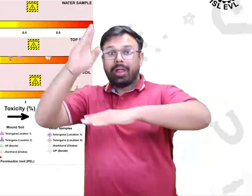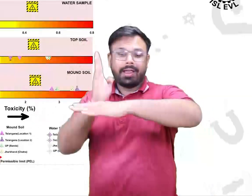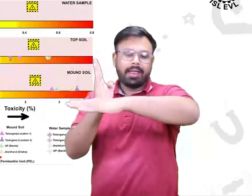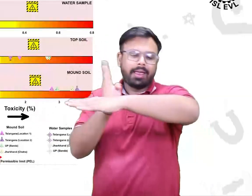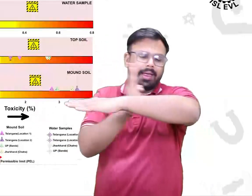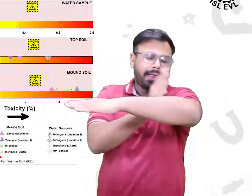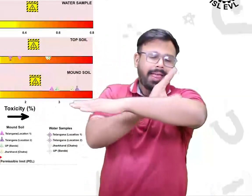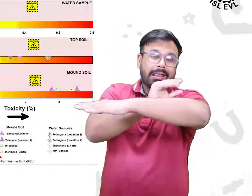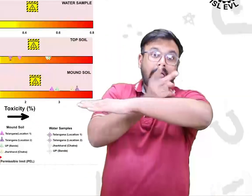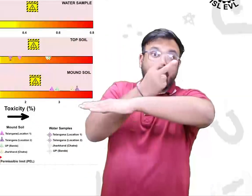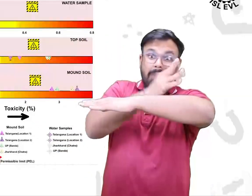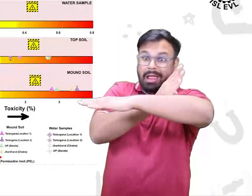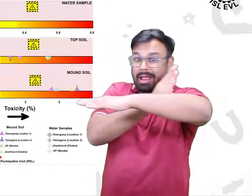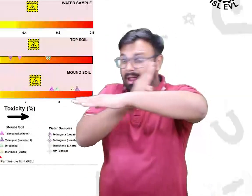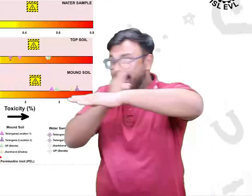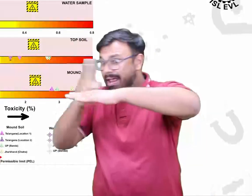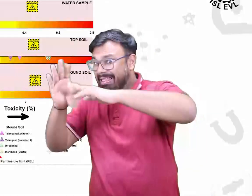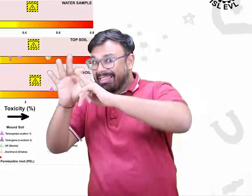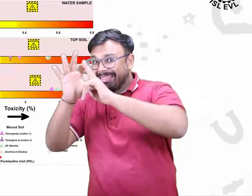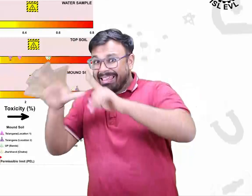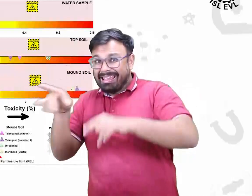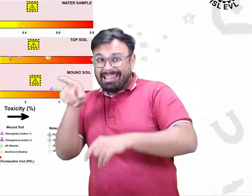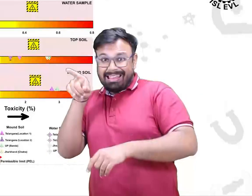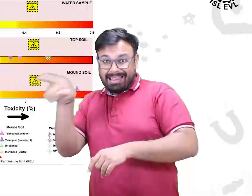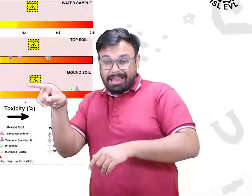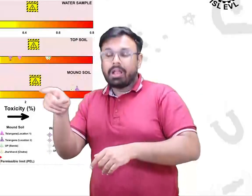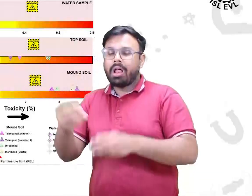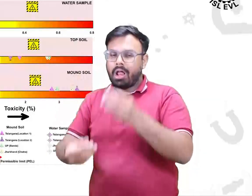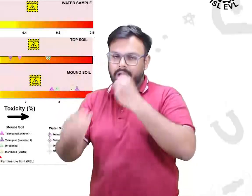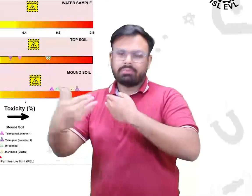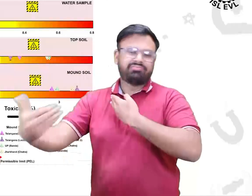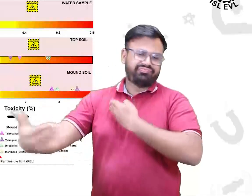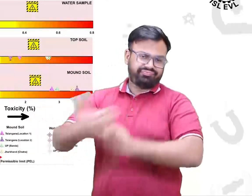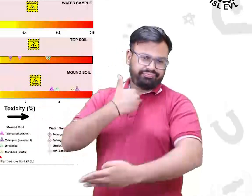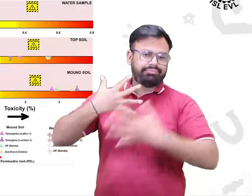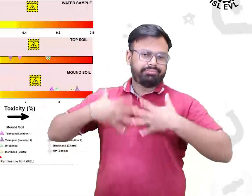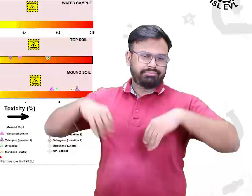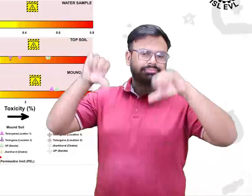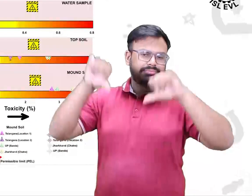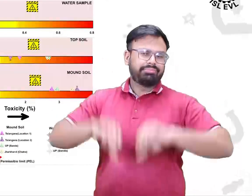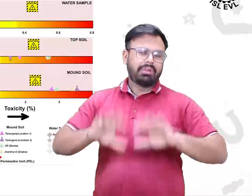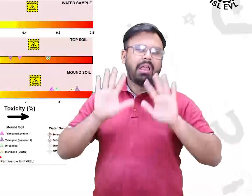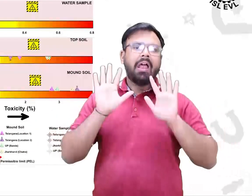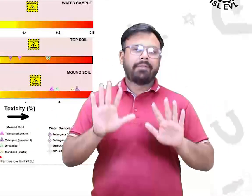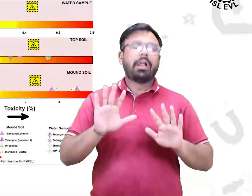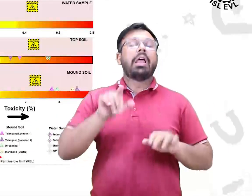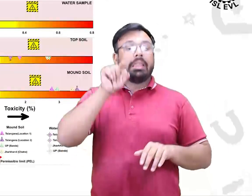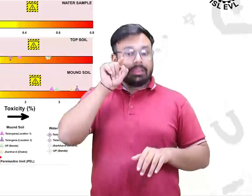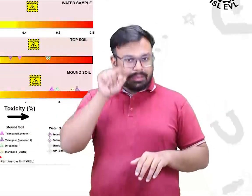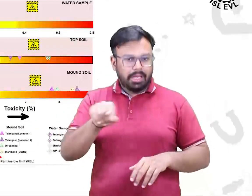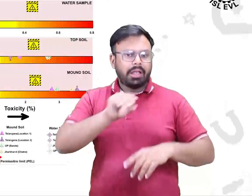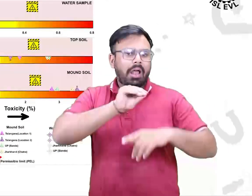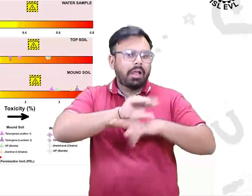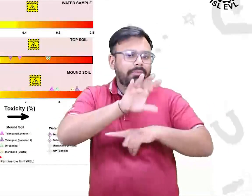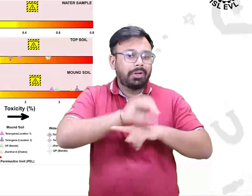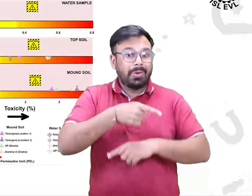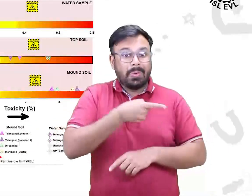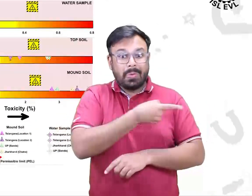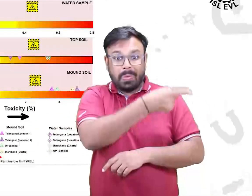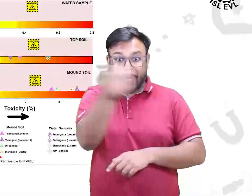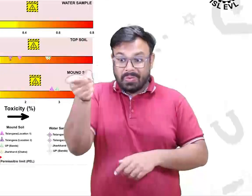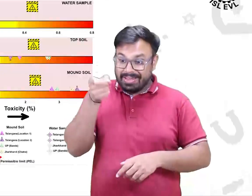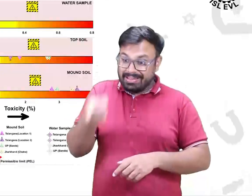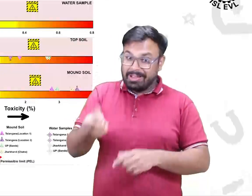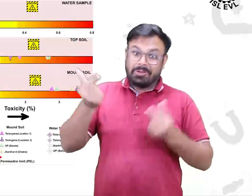higher concentration of toxic elements than permissible limit, which means it